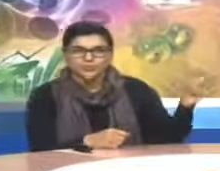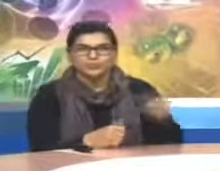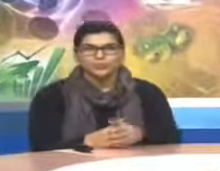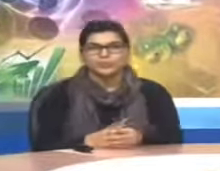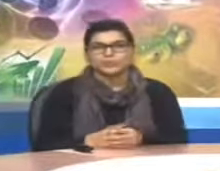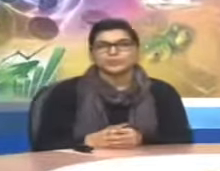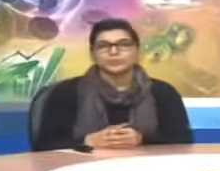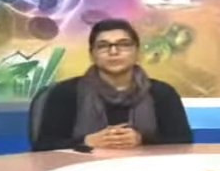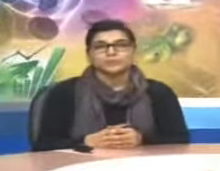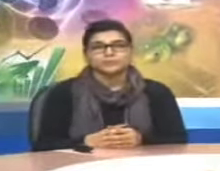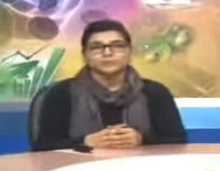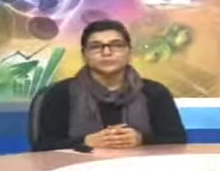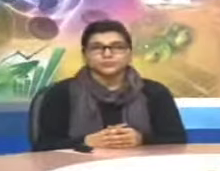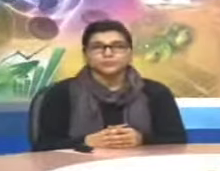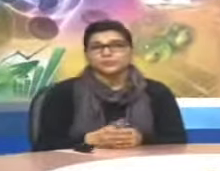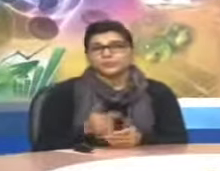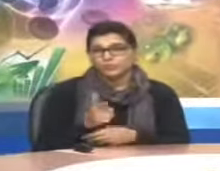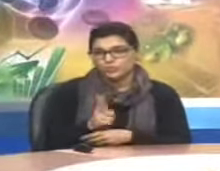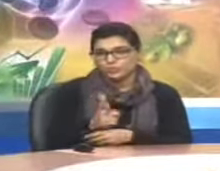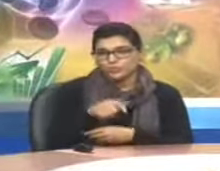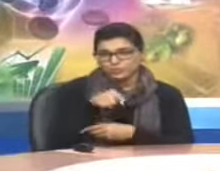you can see another picture on the screen.